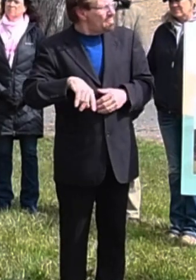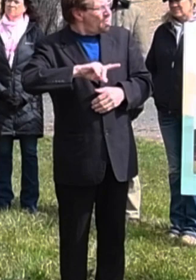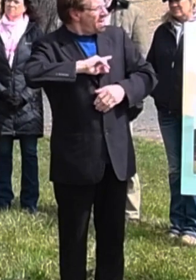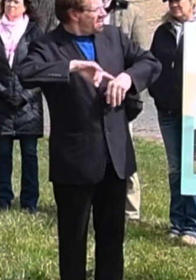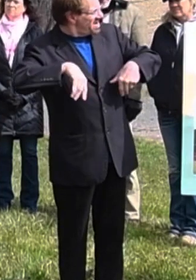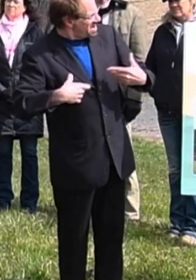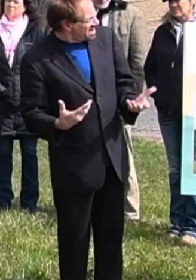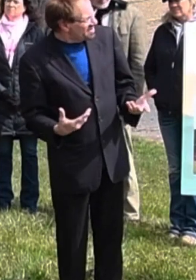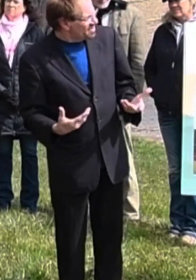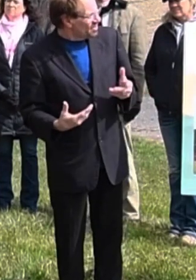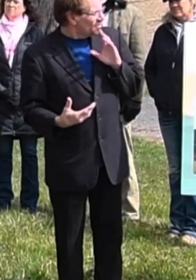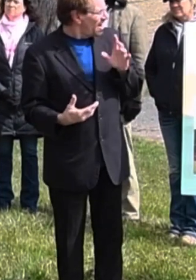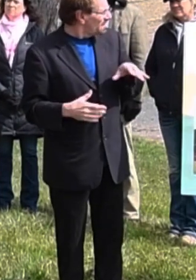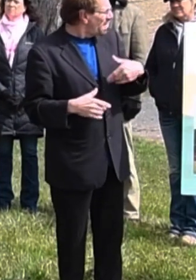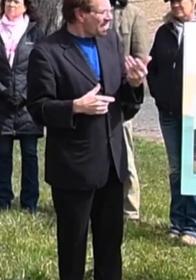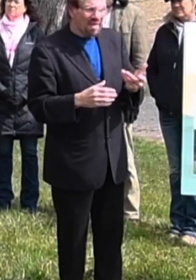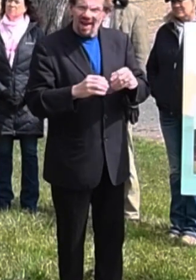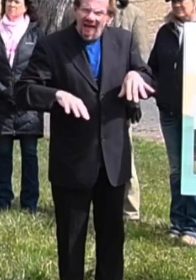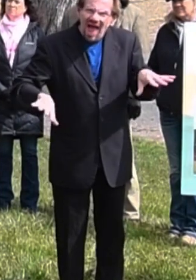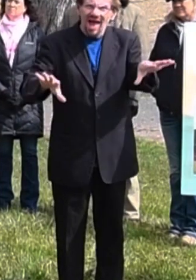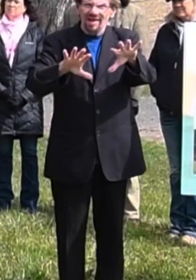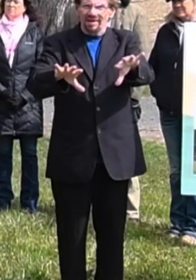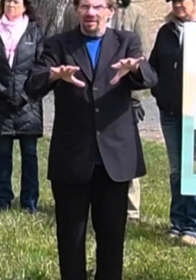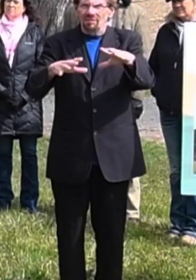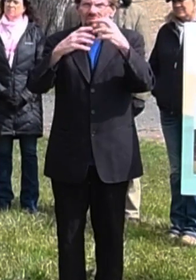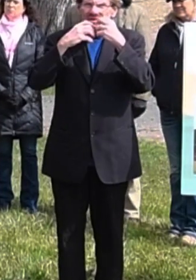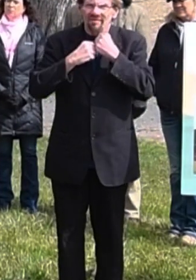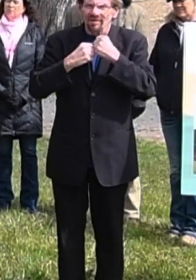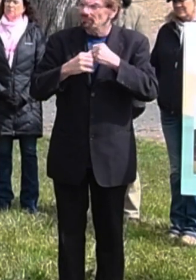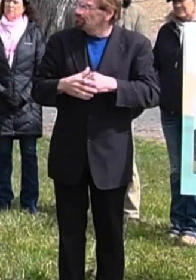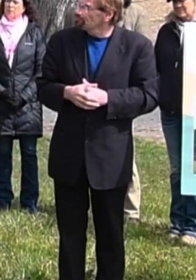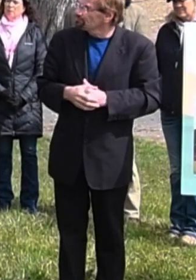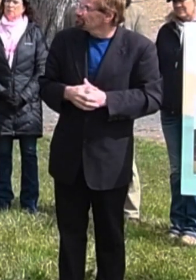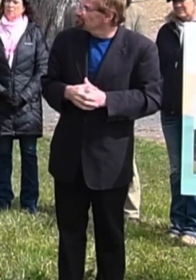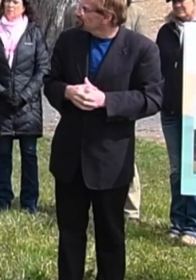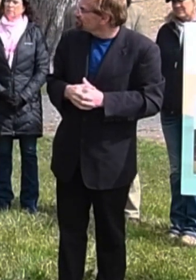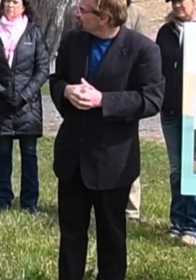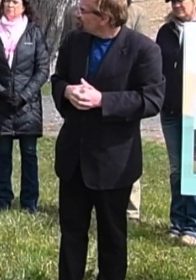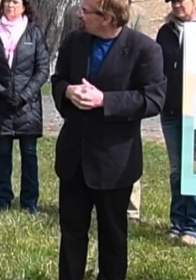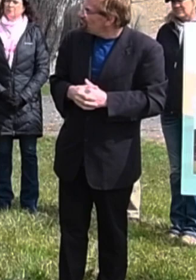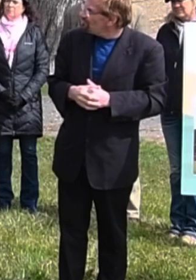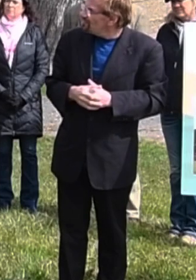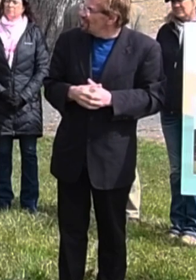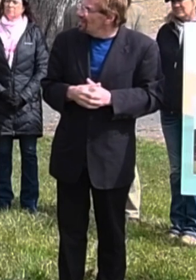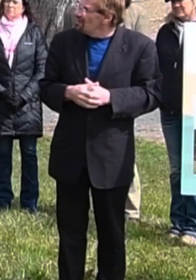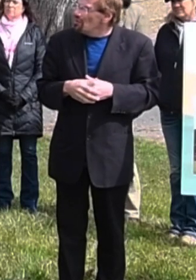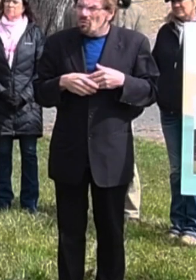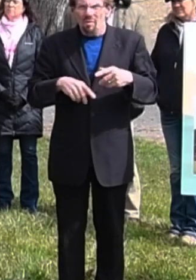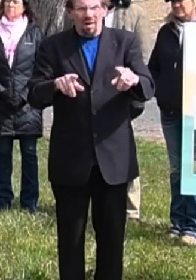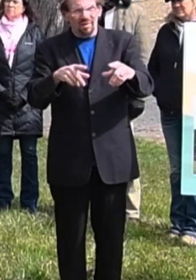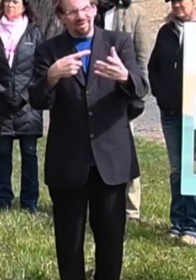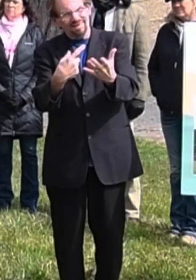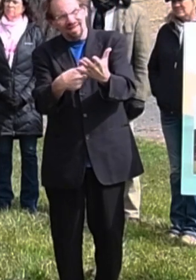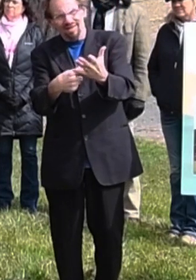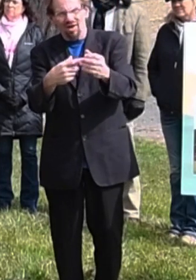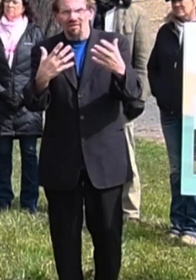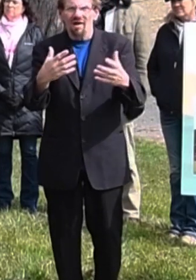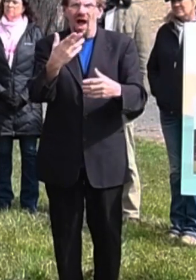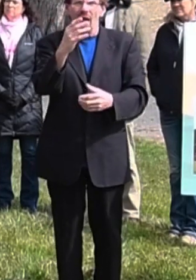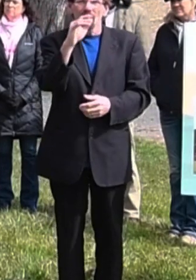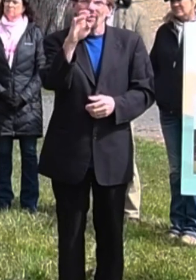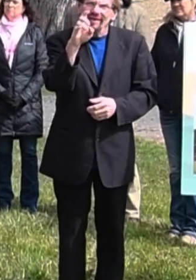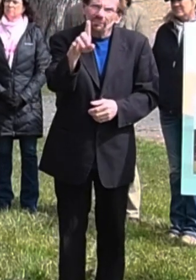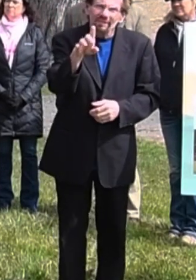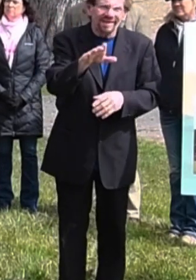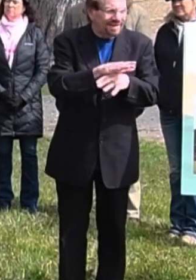talk about putting this land into ag preservation. And while we talk a lot about a lot of the hybrid businesses